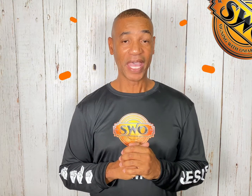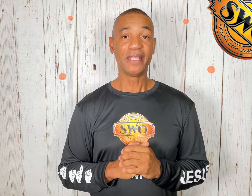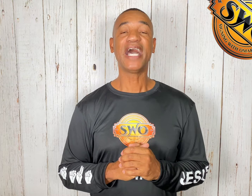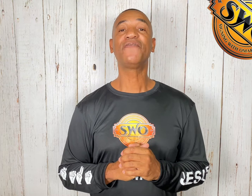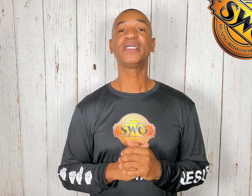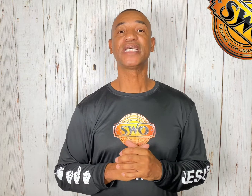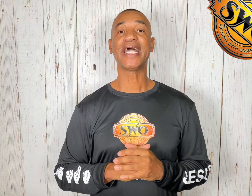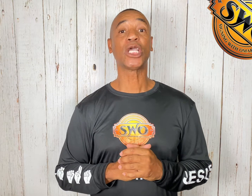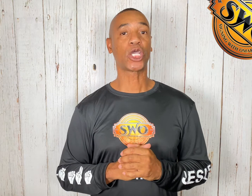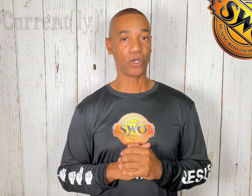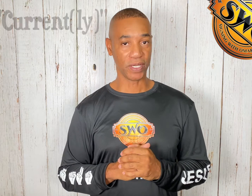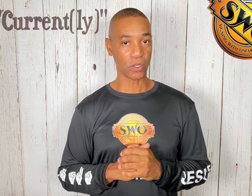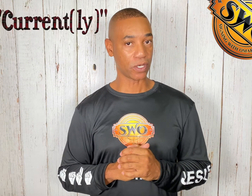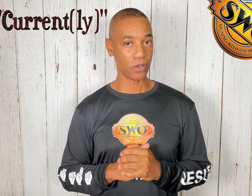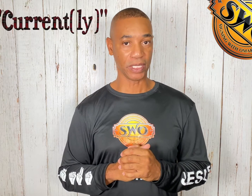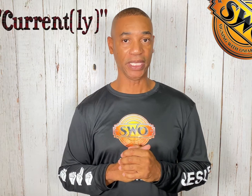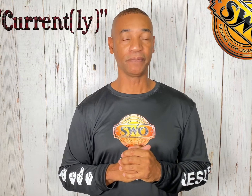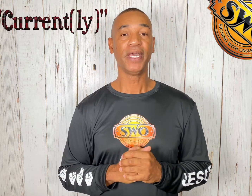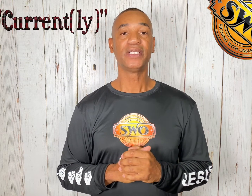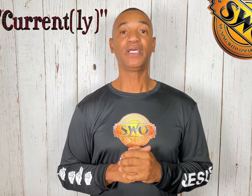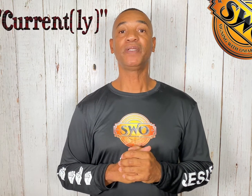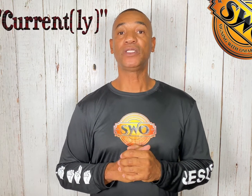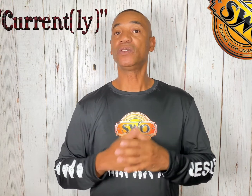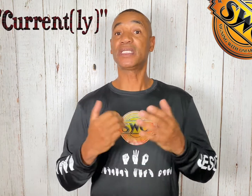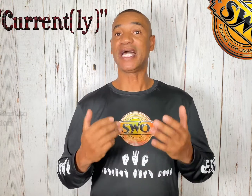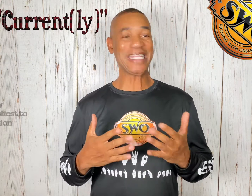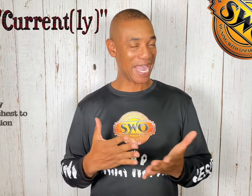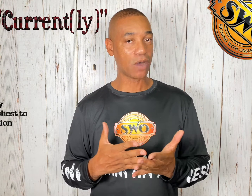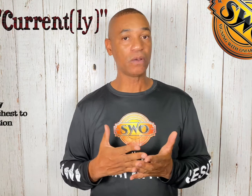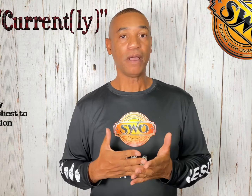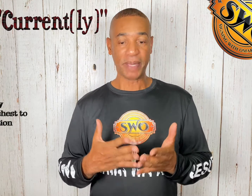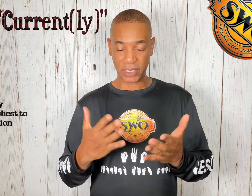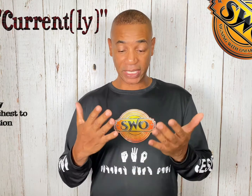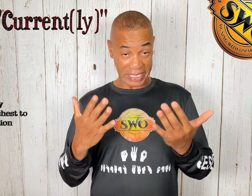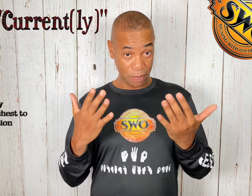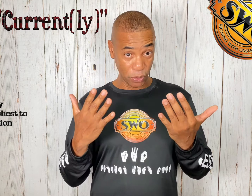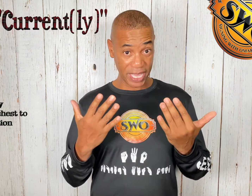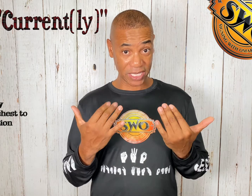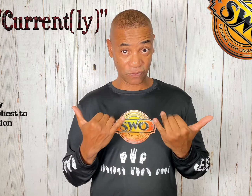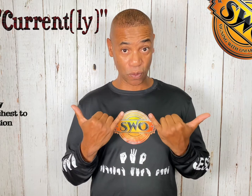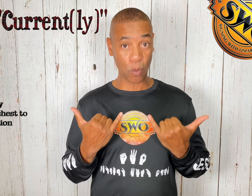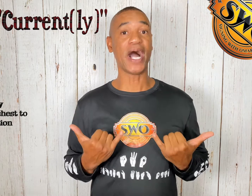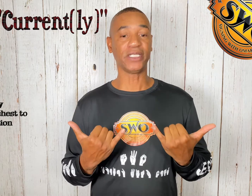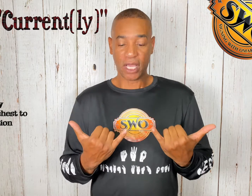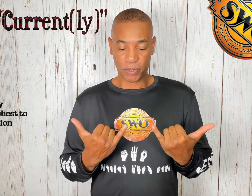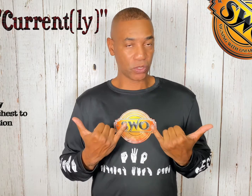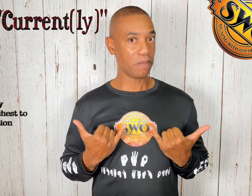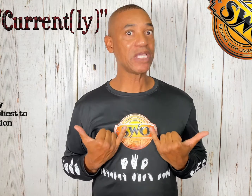Now for the sign current or currently. Simply do the sign now. Basically take both hands, form Ys, but you're going to make sure they're